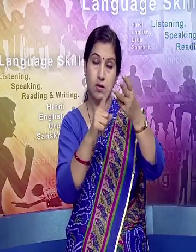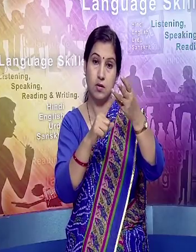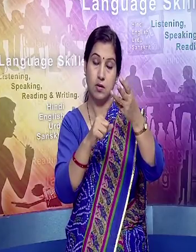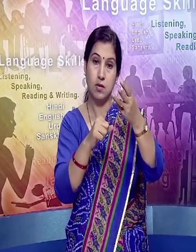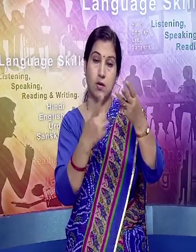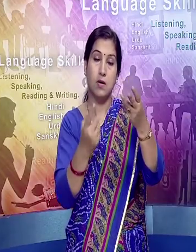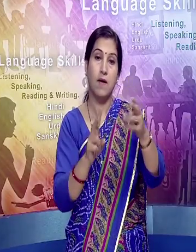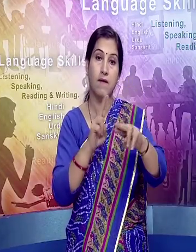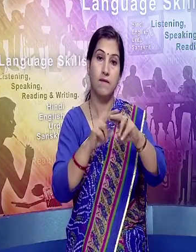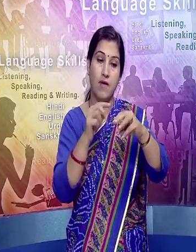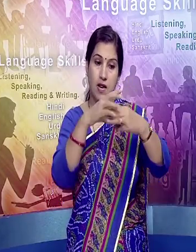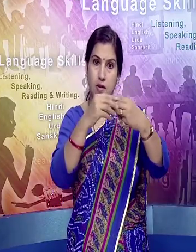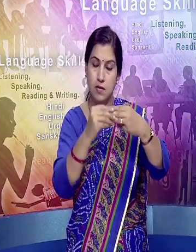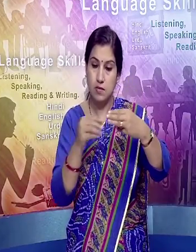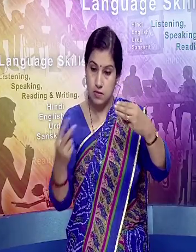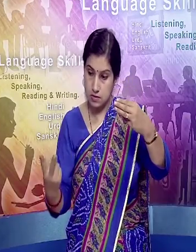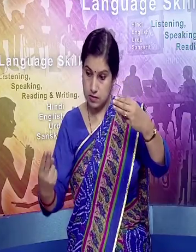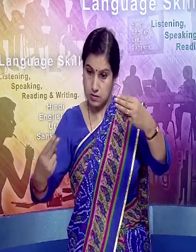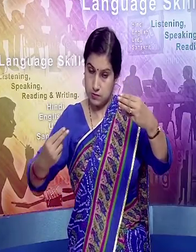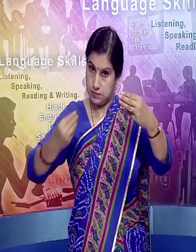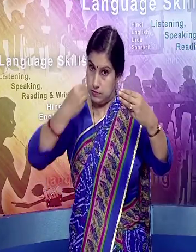you will not be able to receive any energy.